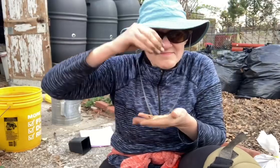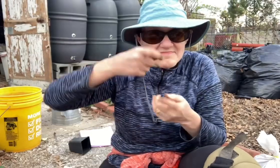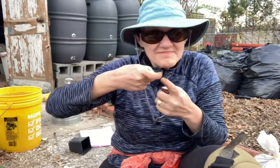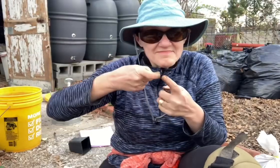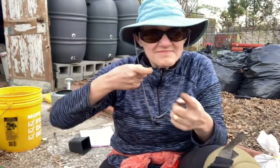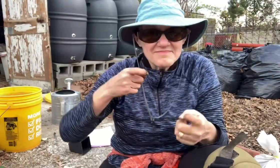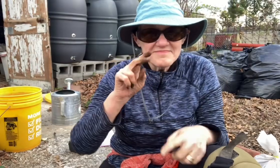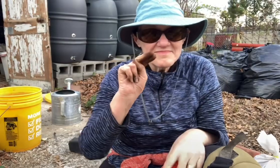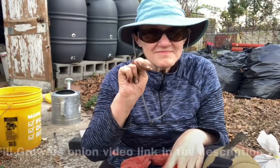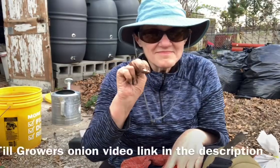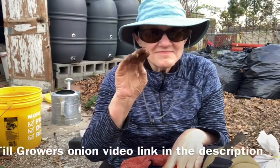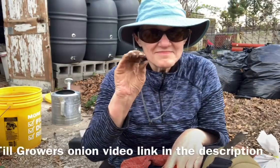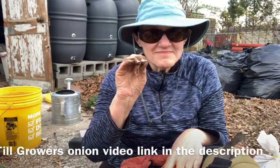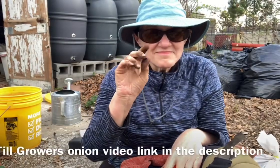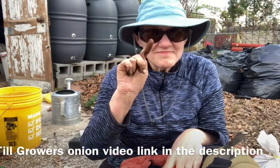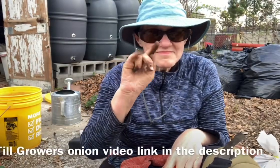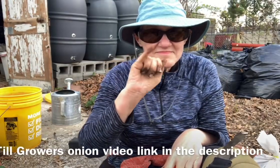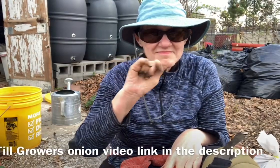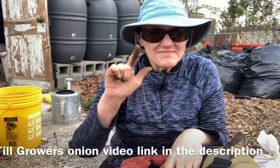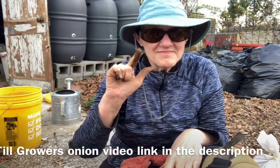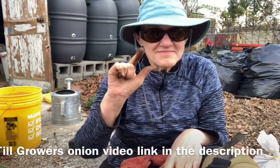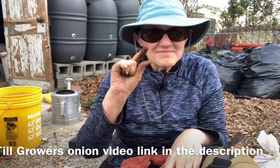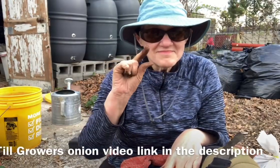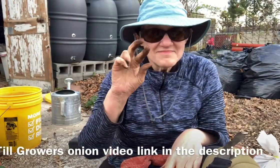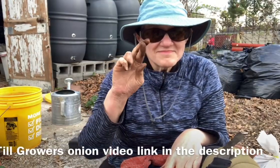I learned from no-till growers